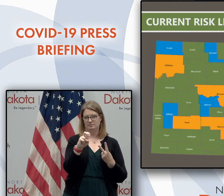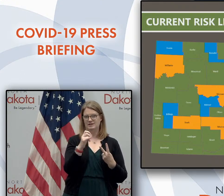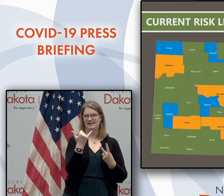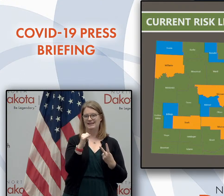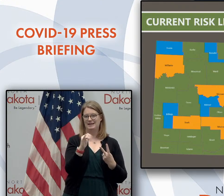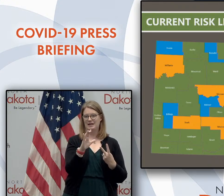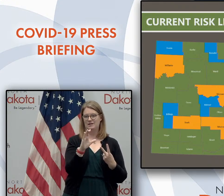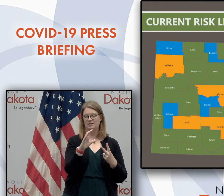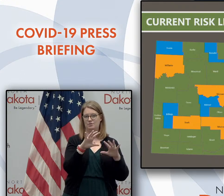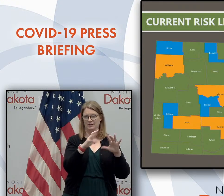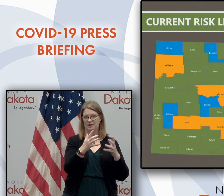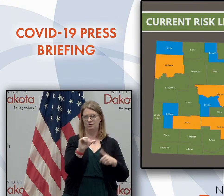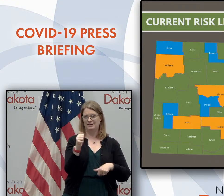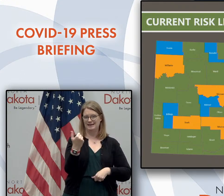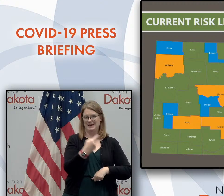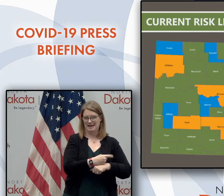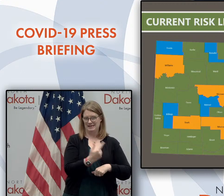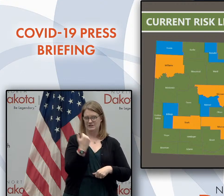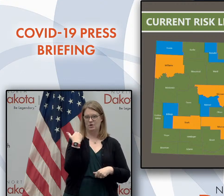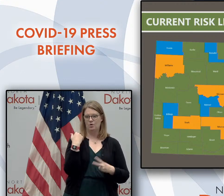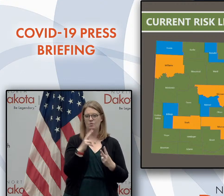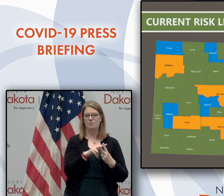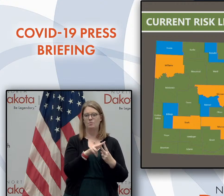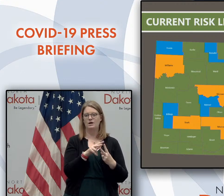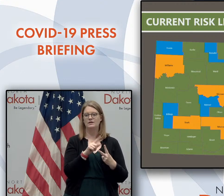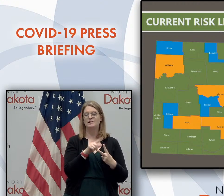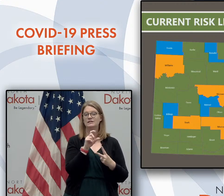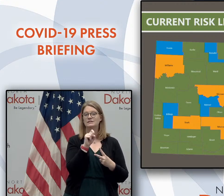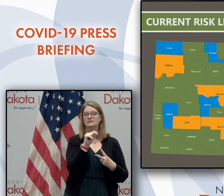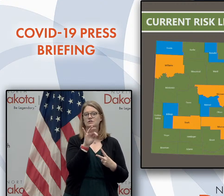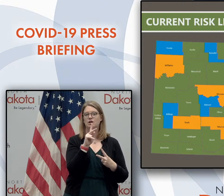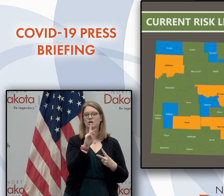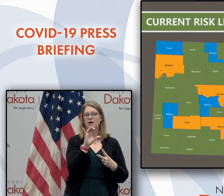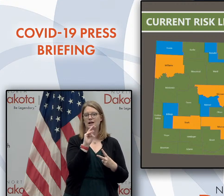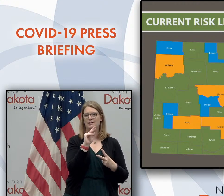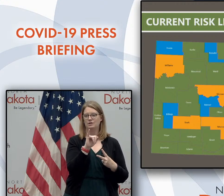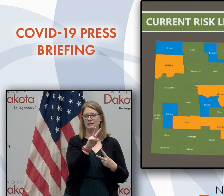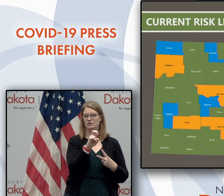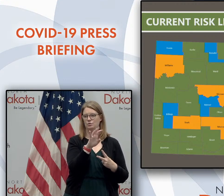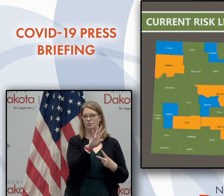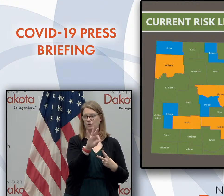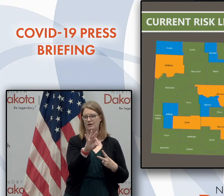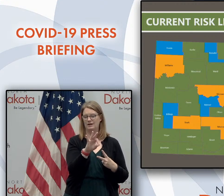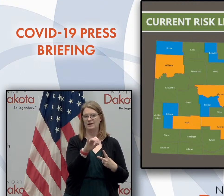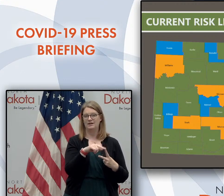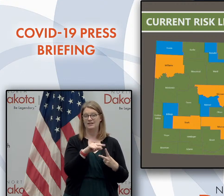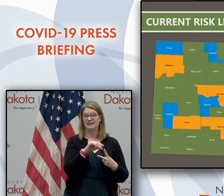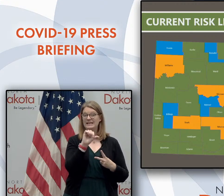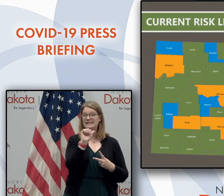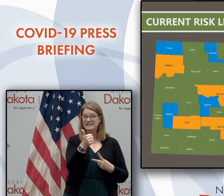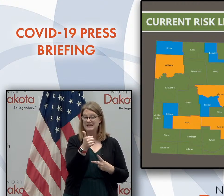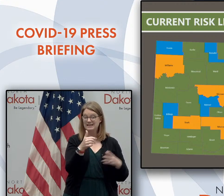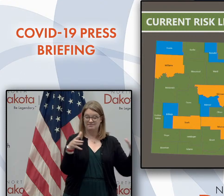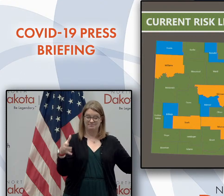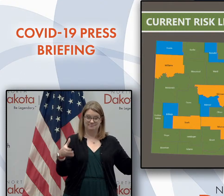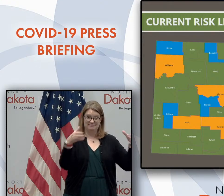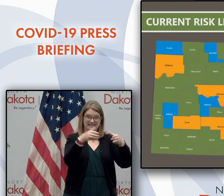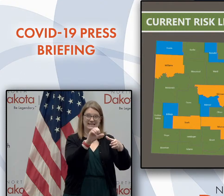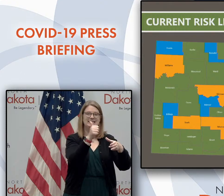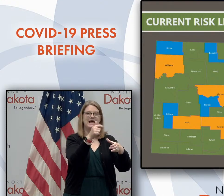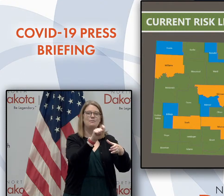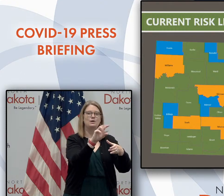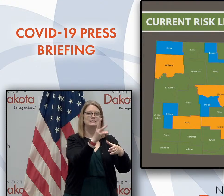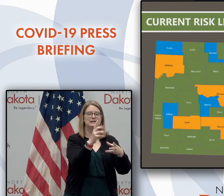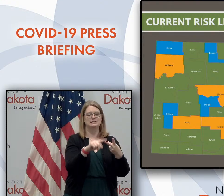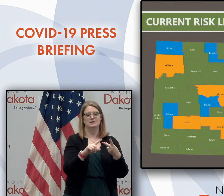risk 10 days ago. But Stark County with 249 cases and a 10.6% positivity rate,